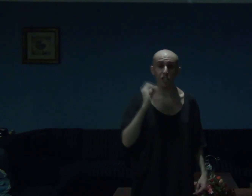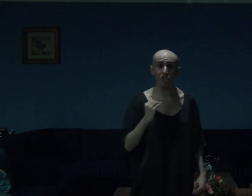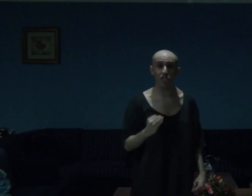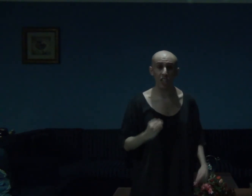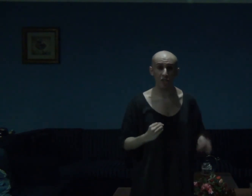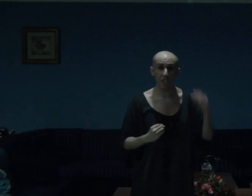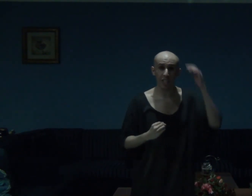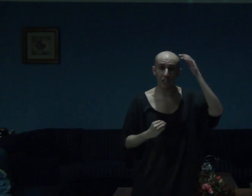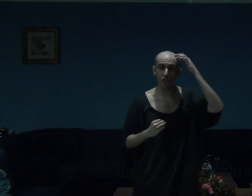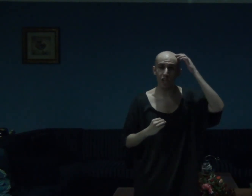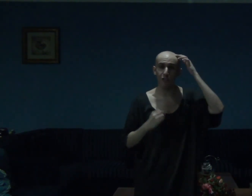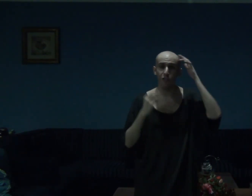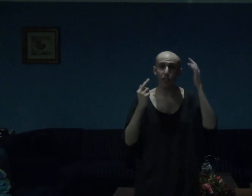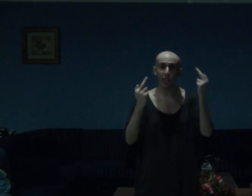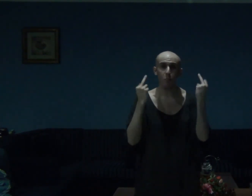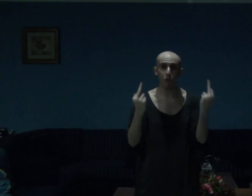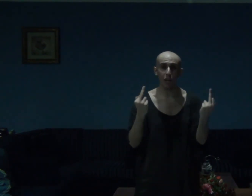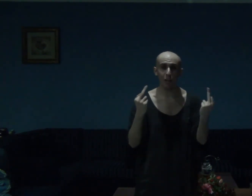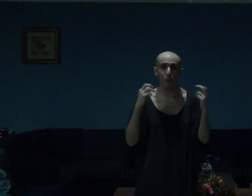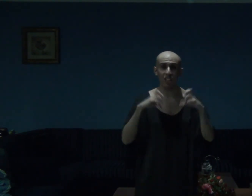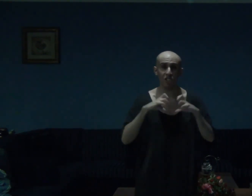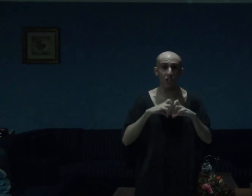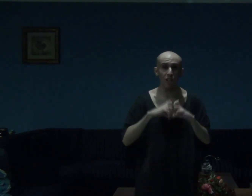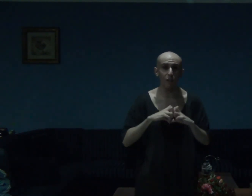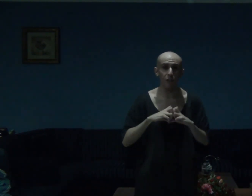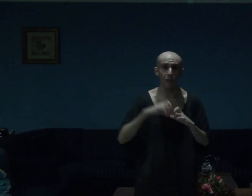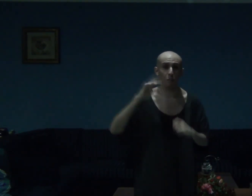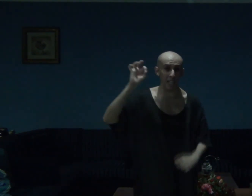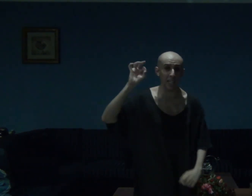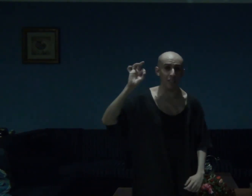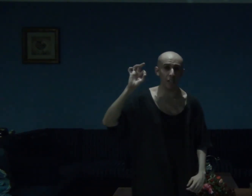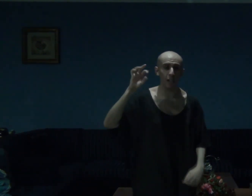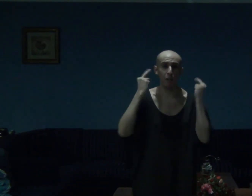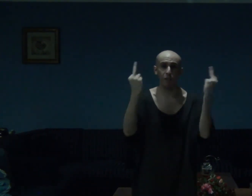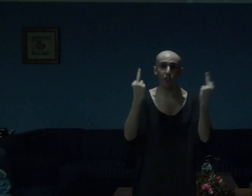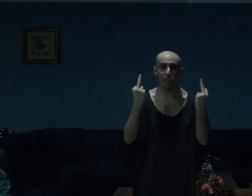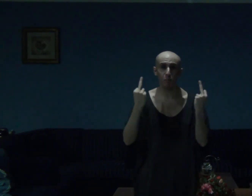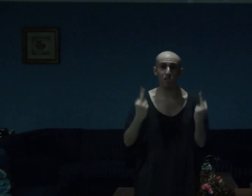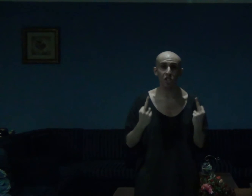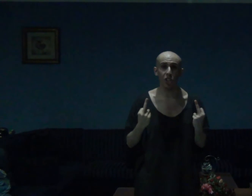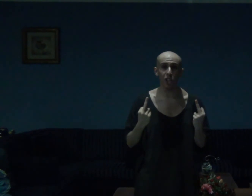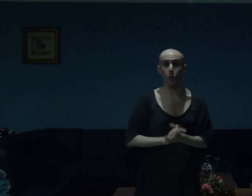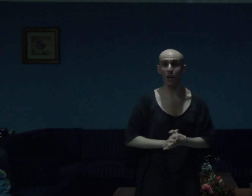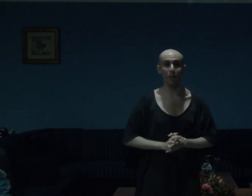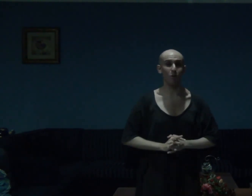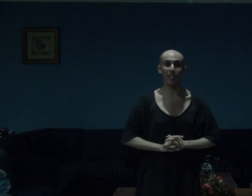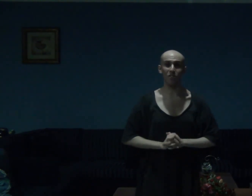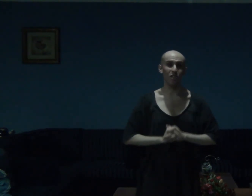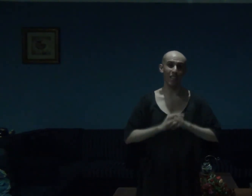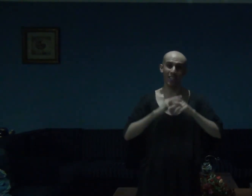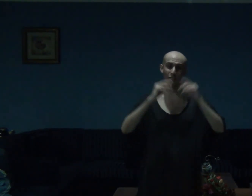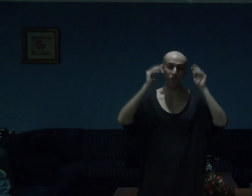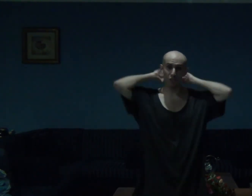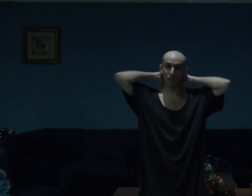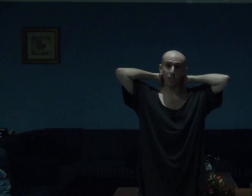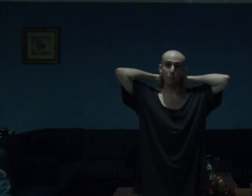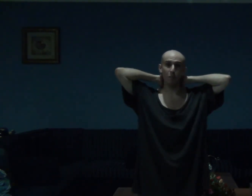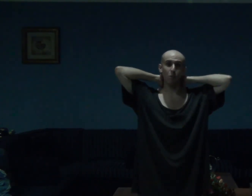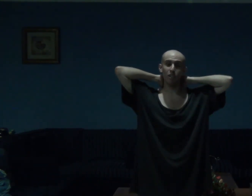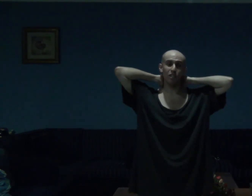is, guys and gals, and fuck Abraham. I still love him, kinda, but fuck him still. Wow, guys and gals, this comic book is